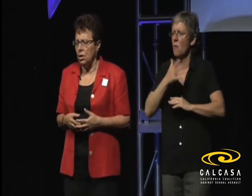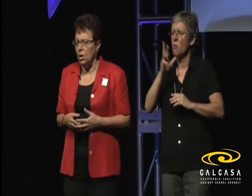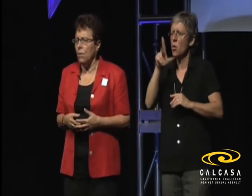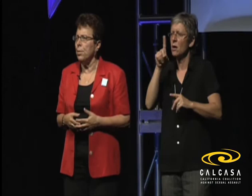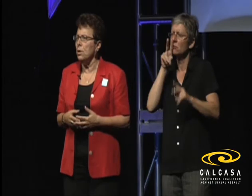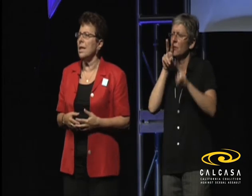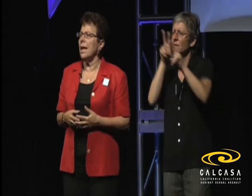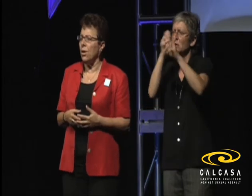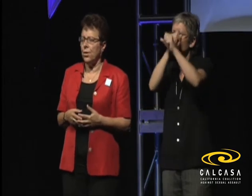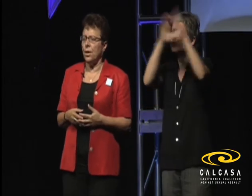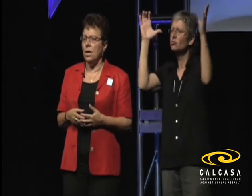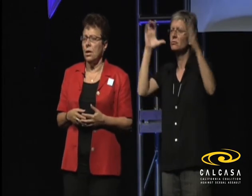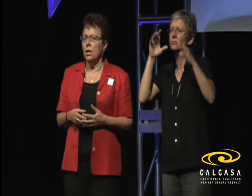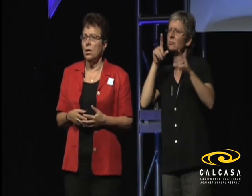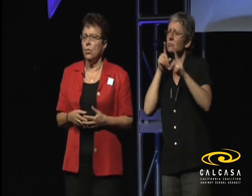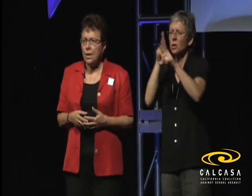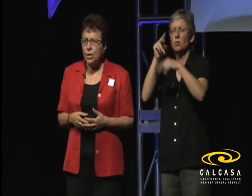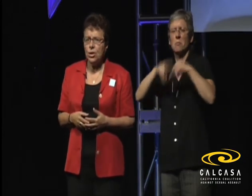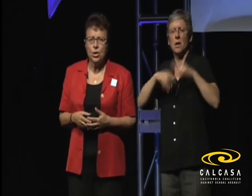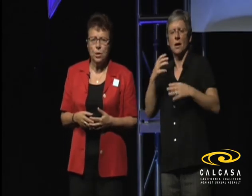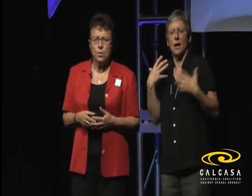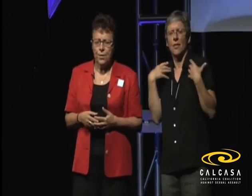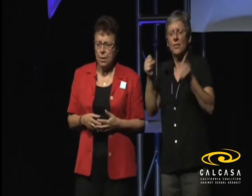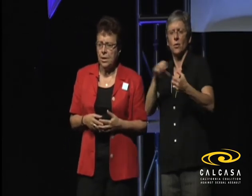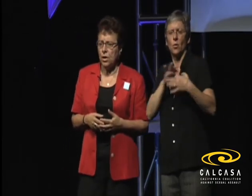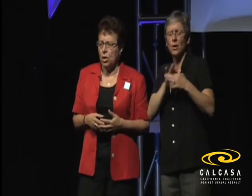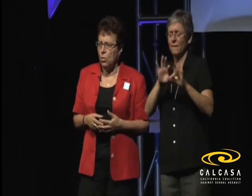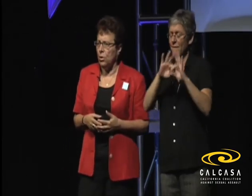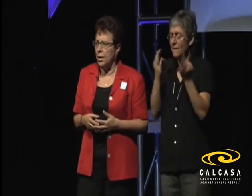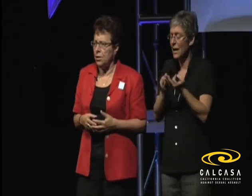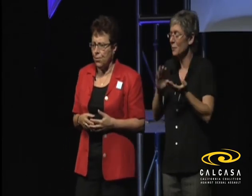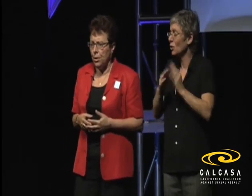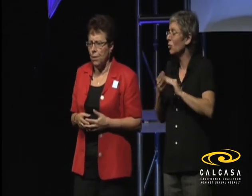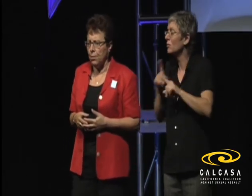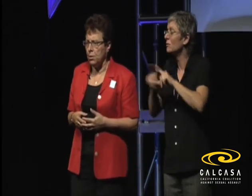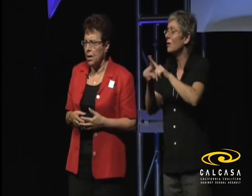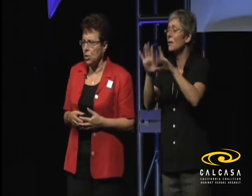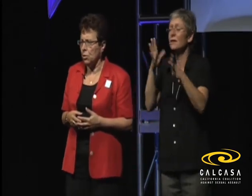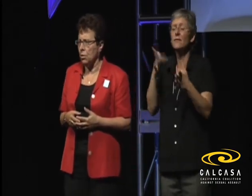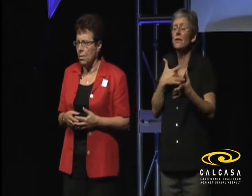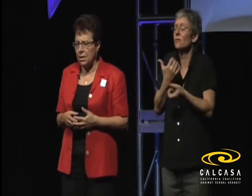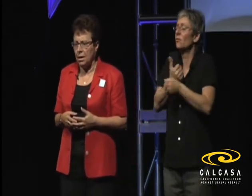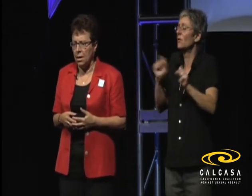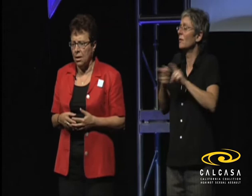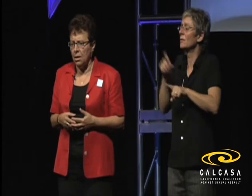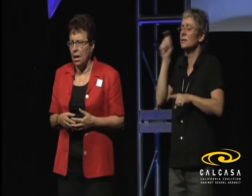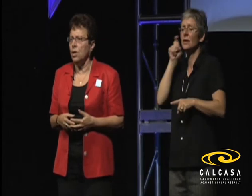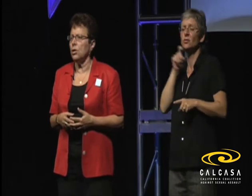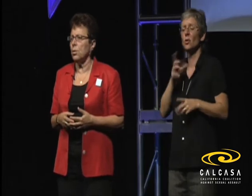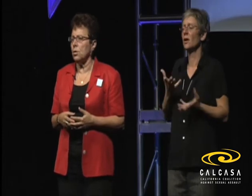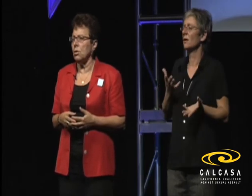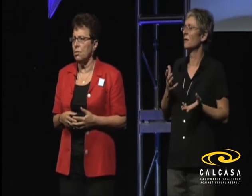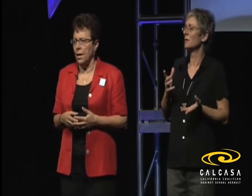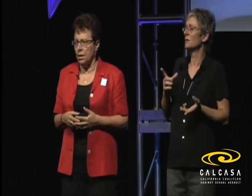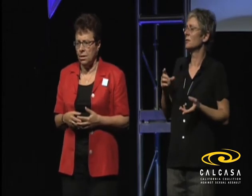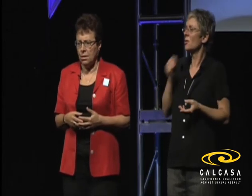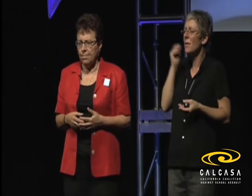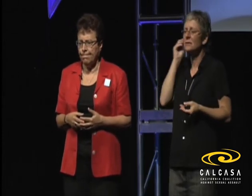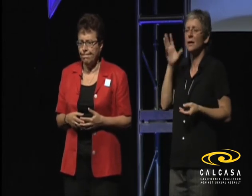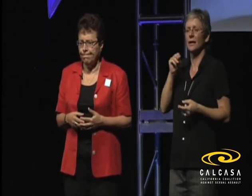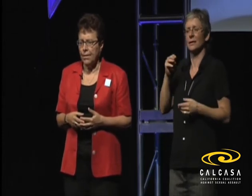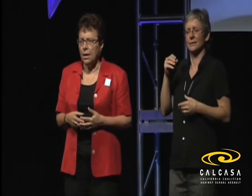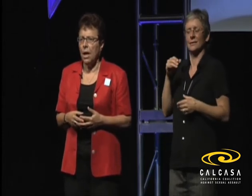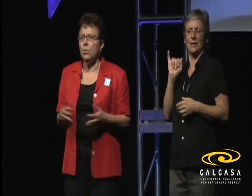mission of building healthy relationships, families, and communities free from sexual, domestic, and interpersonal